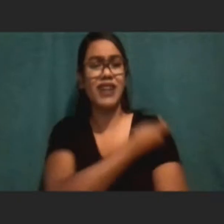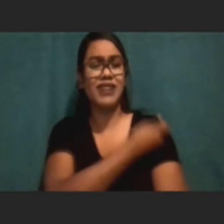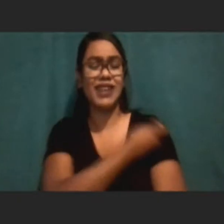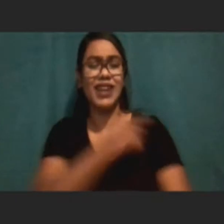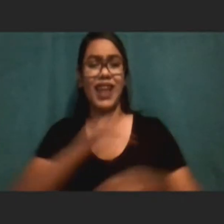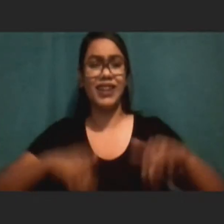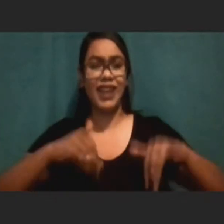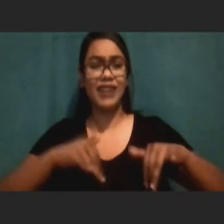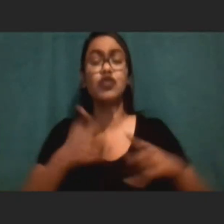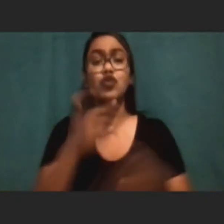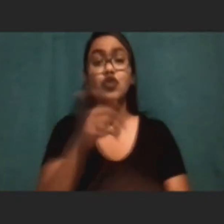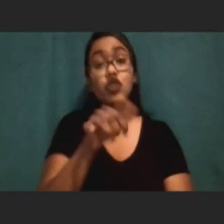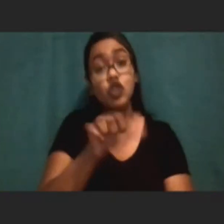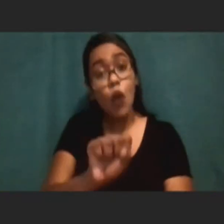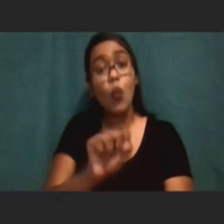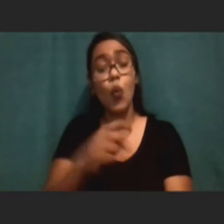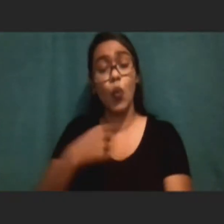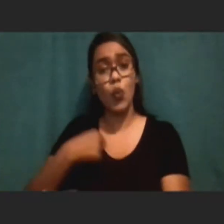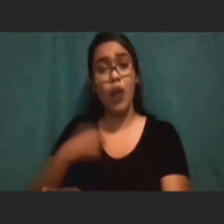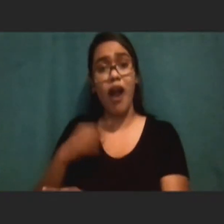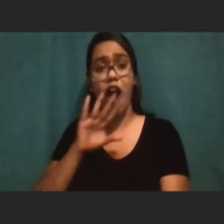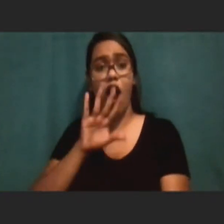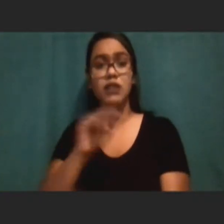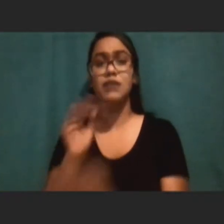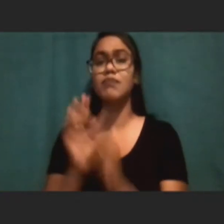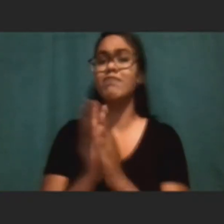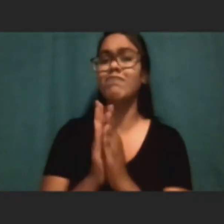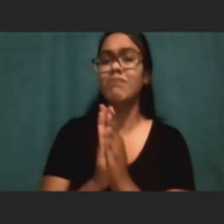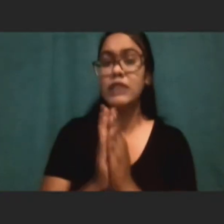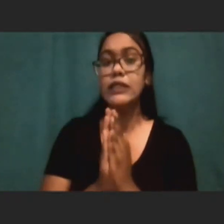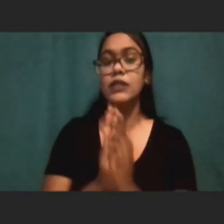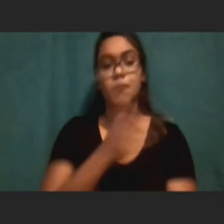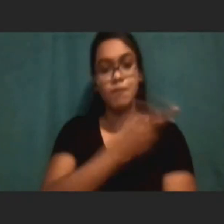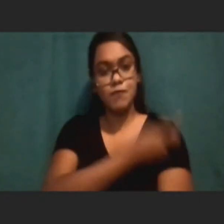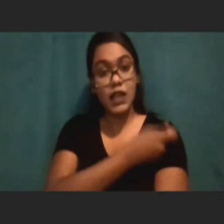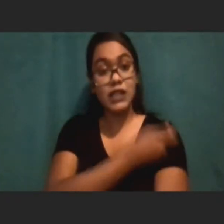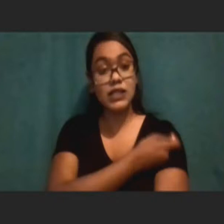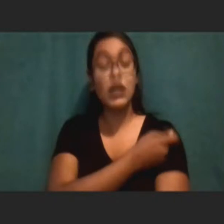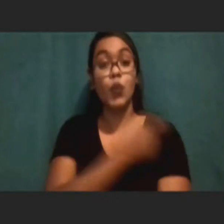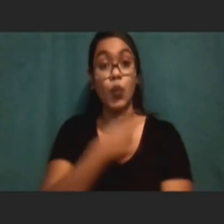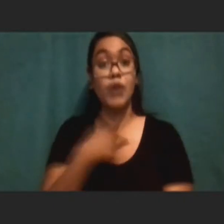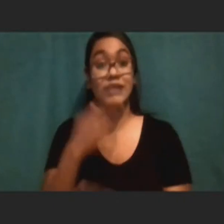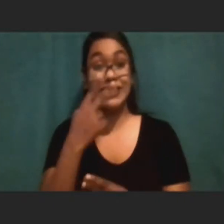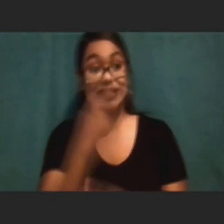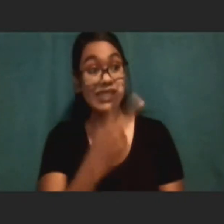We're seeing slightly more admissions at the start of this resurgence in children as well.